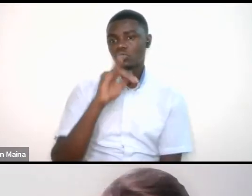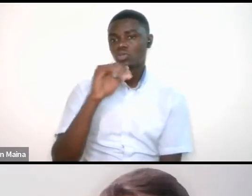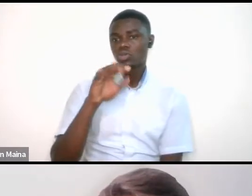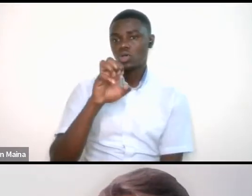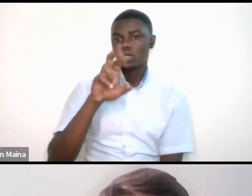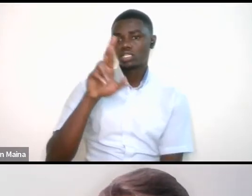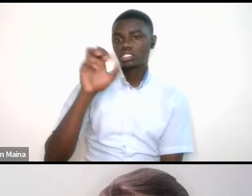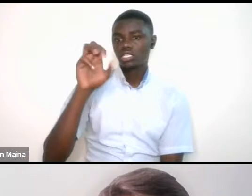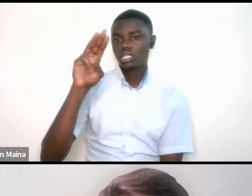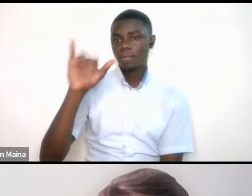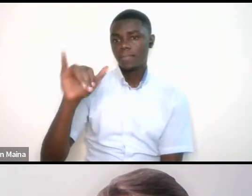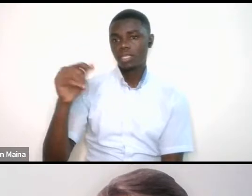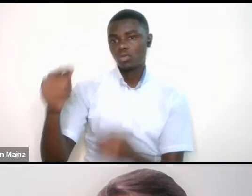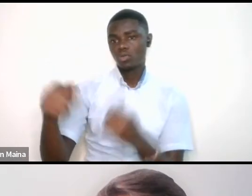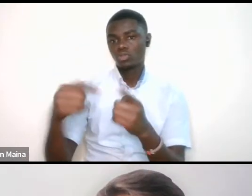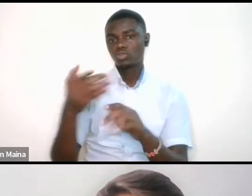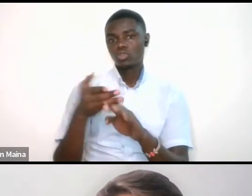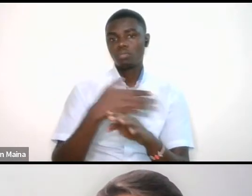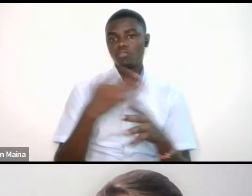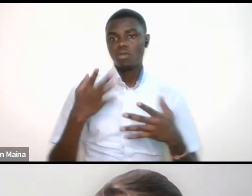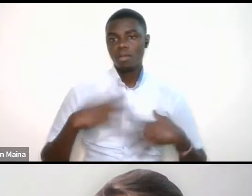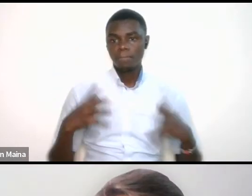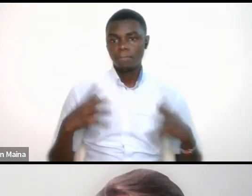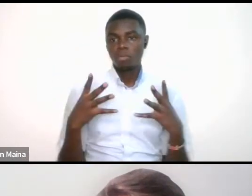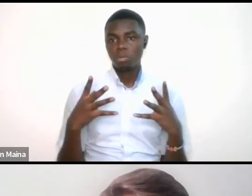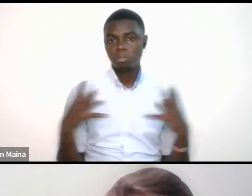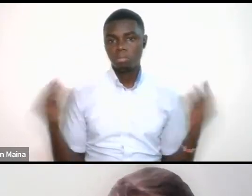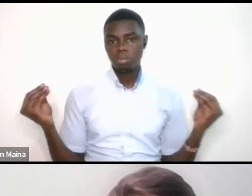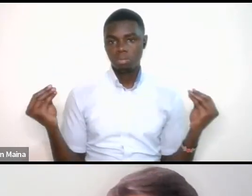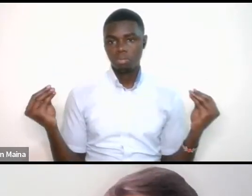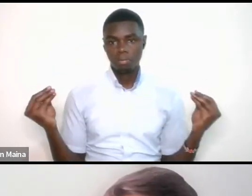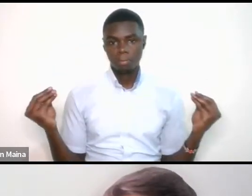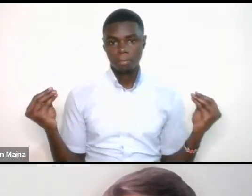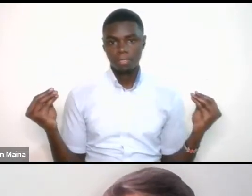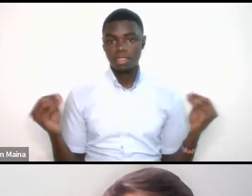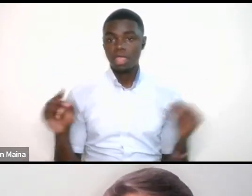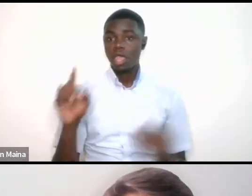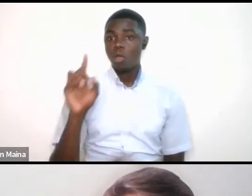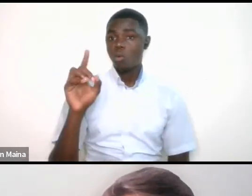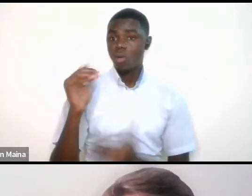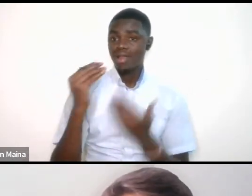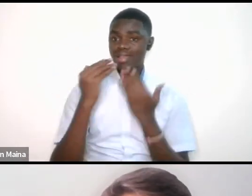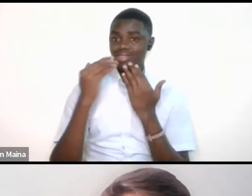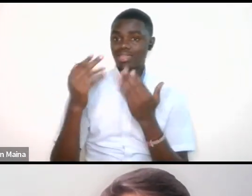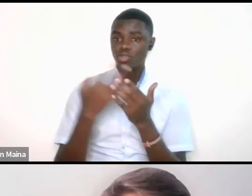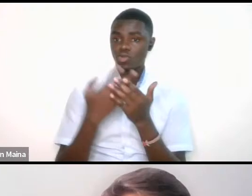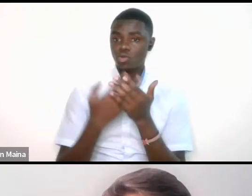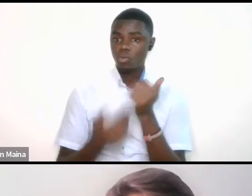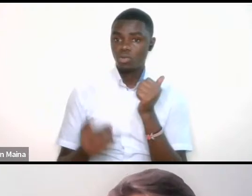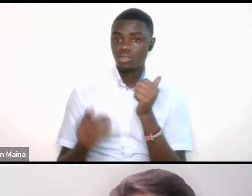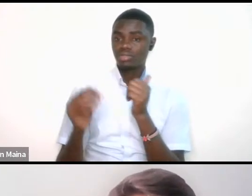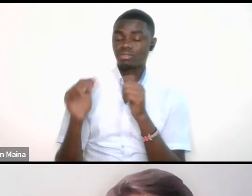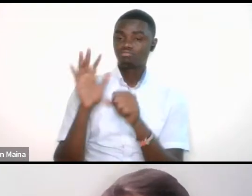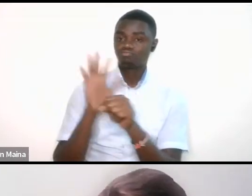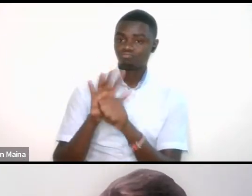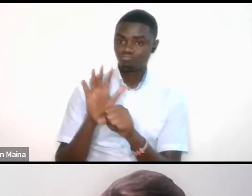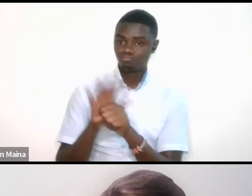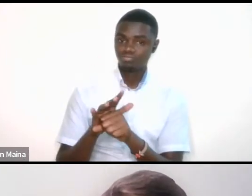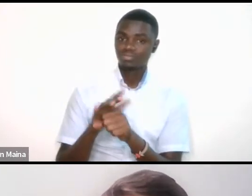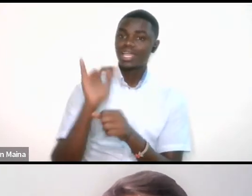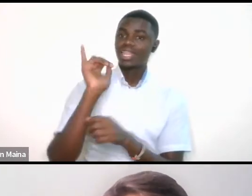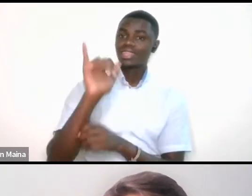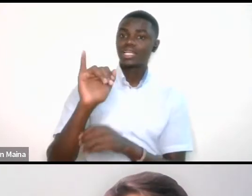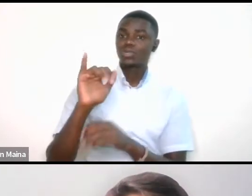Thank you. anybody leaves this portion of the webinar, one, thank you both very much. That was absolutely